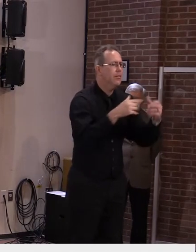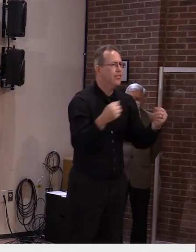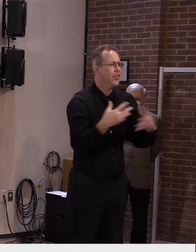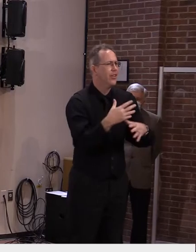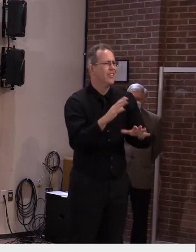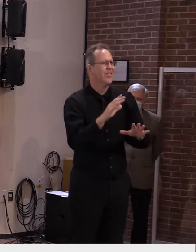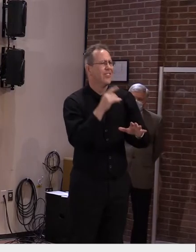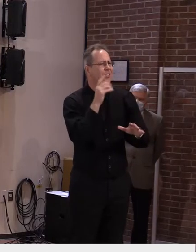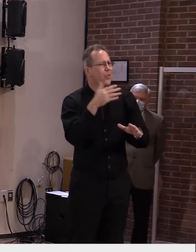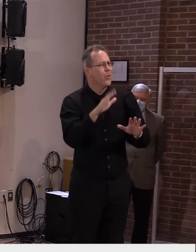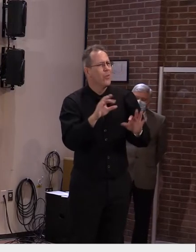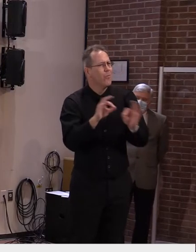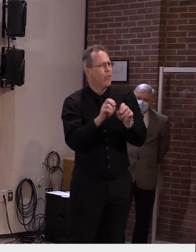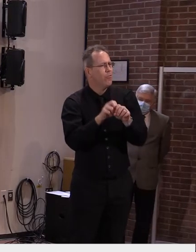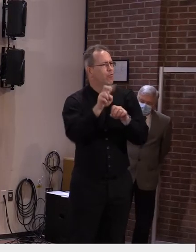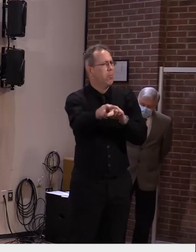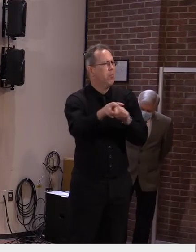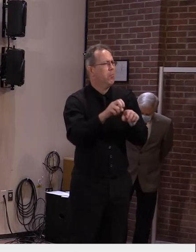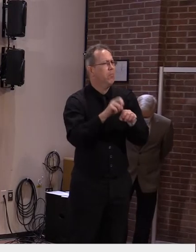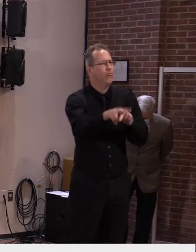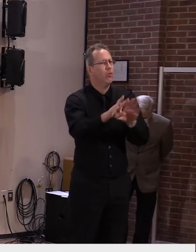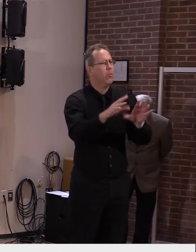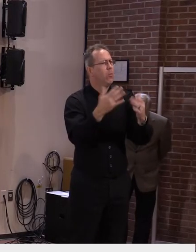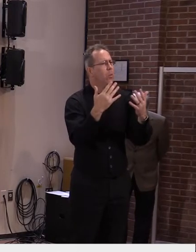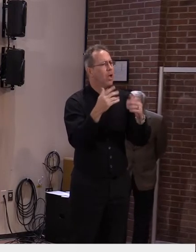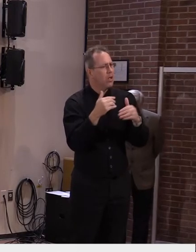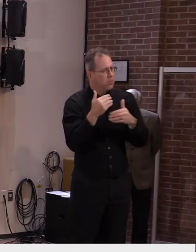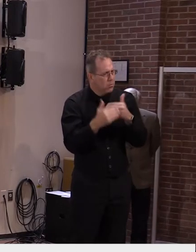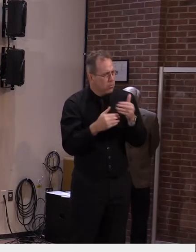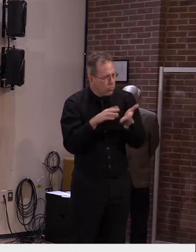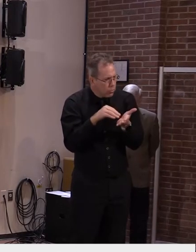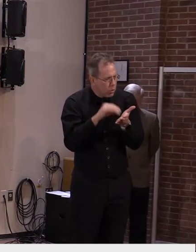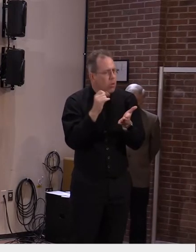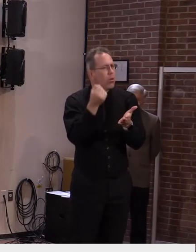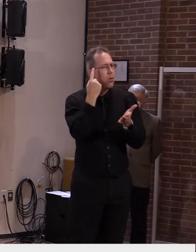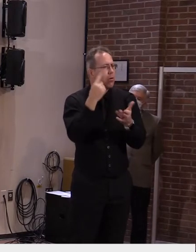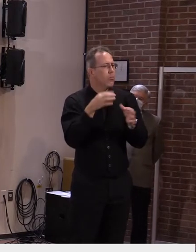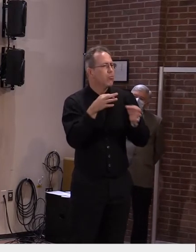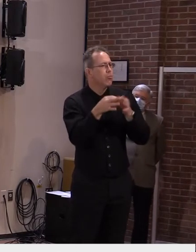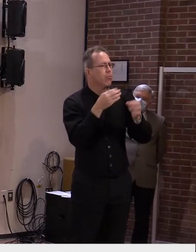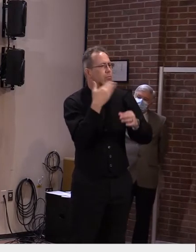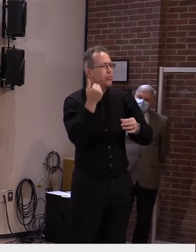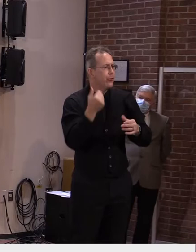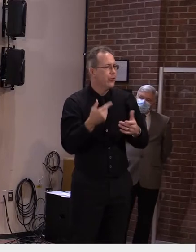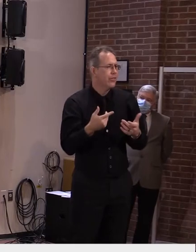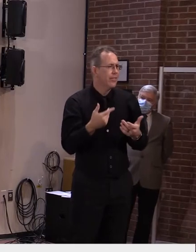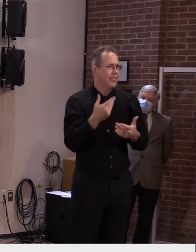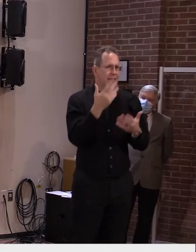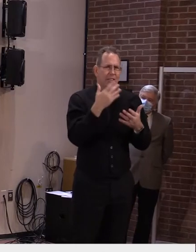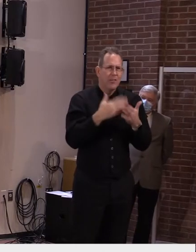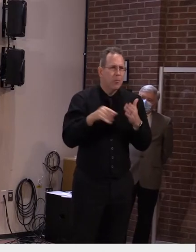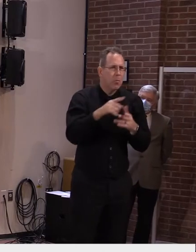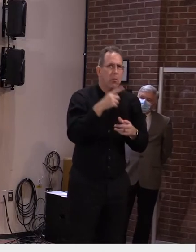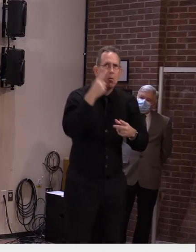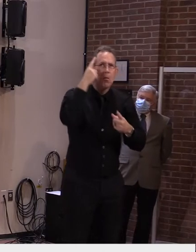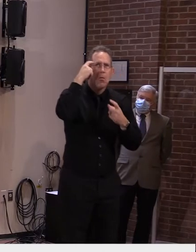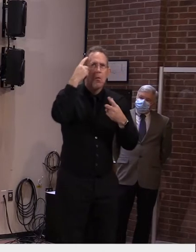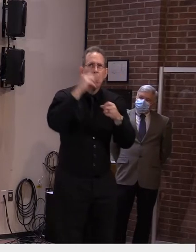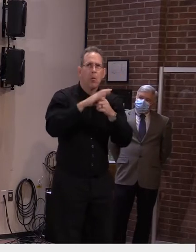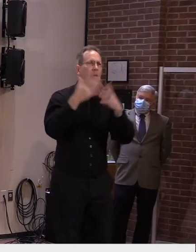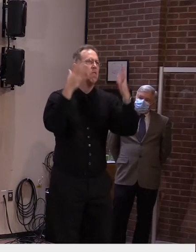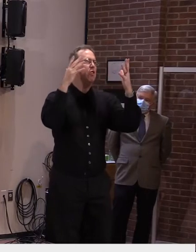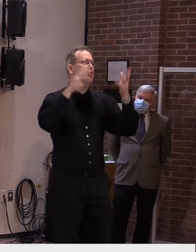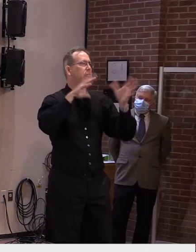that. And it's just unfortunate when the news gets out just to create controversy